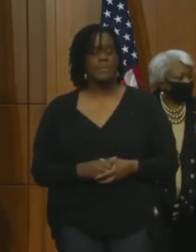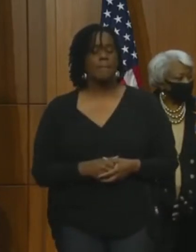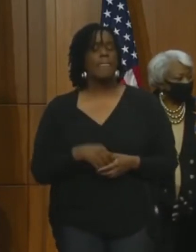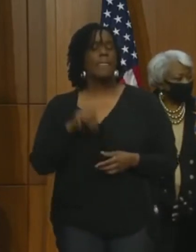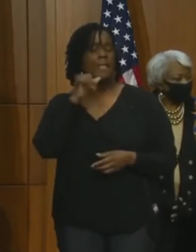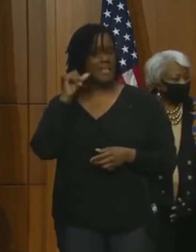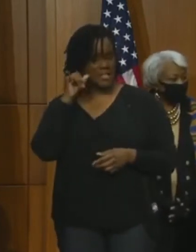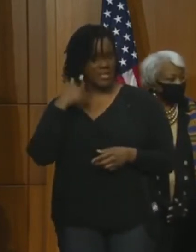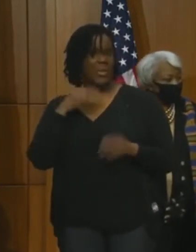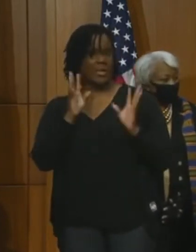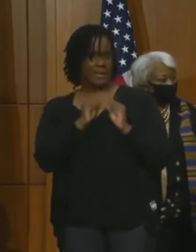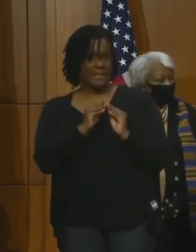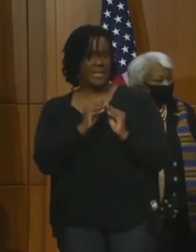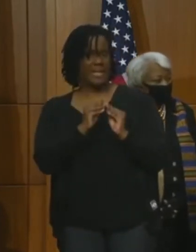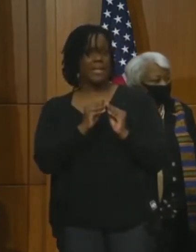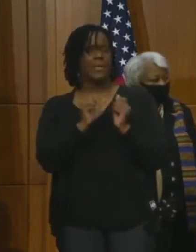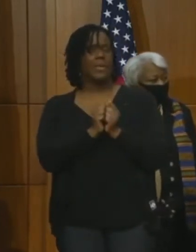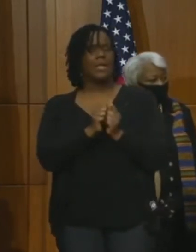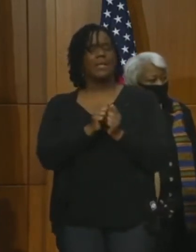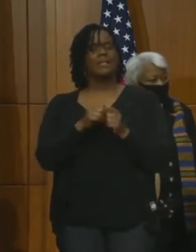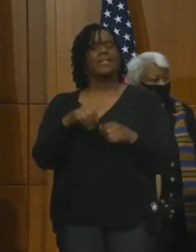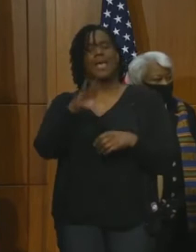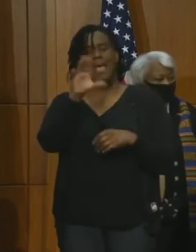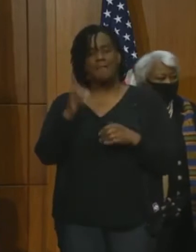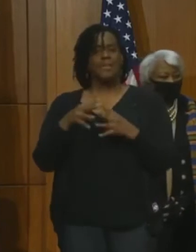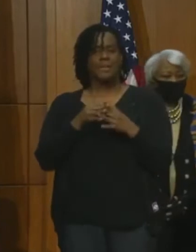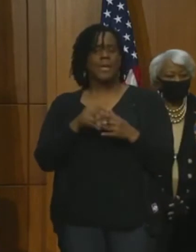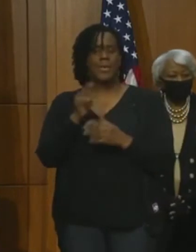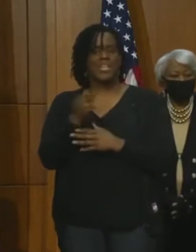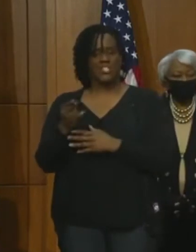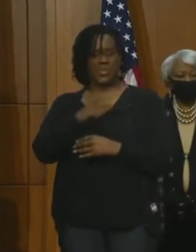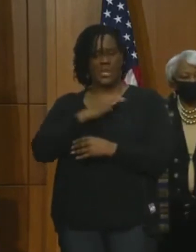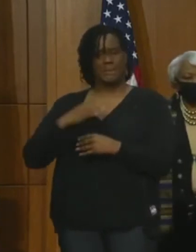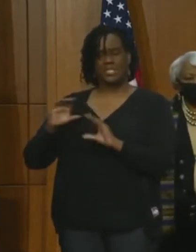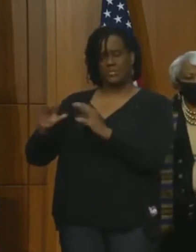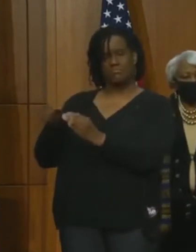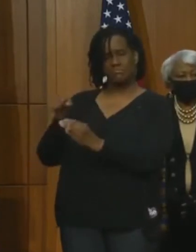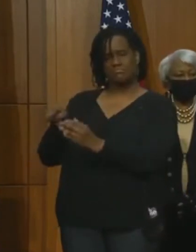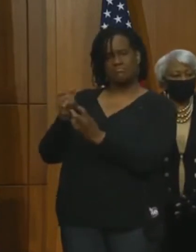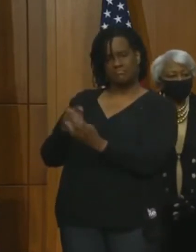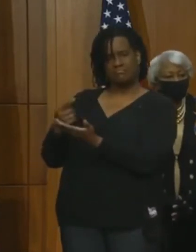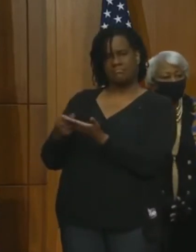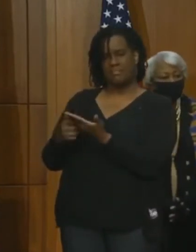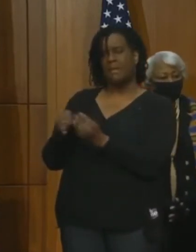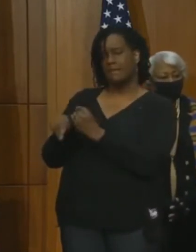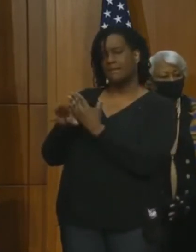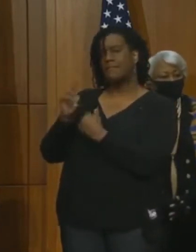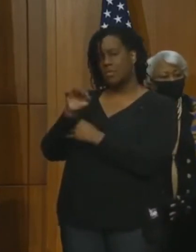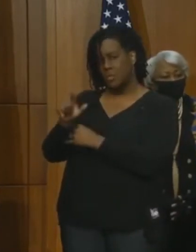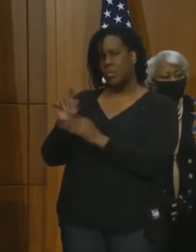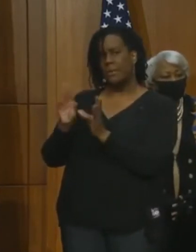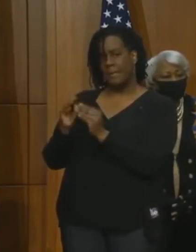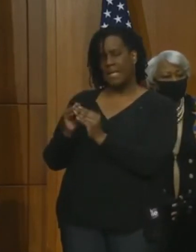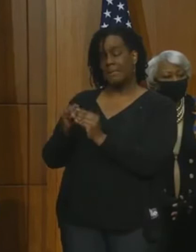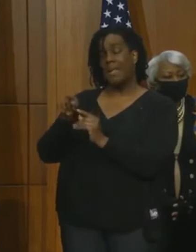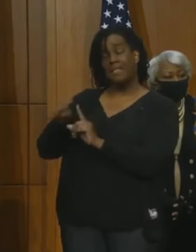virtually a meeting of our African American History Commission. That commission is looking at how we can better teach